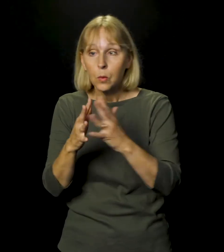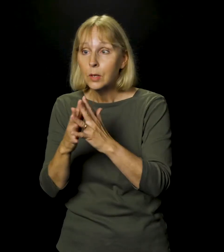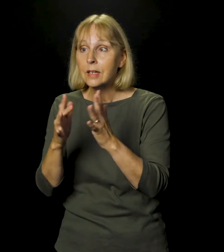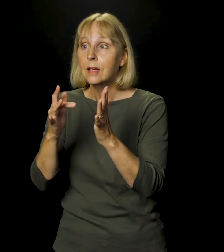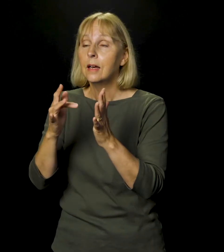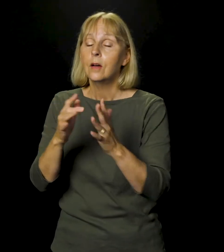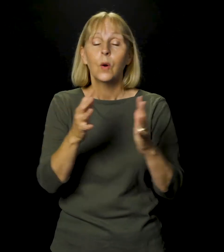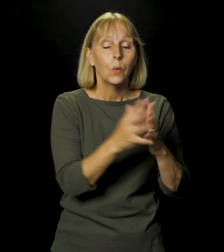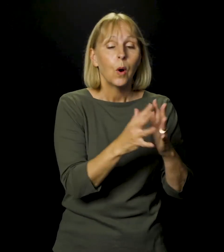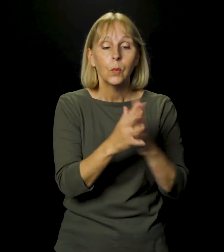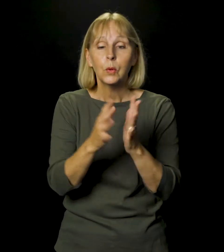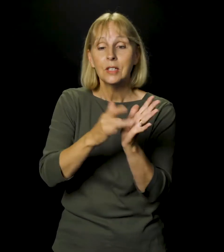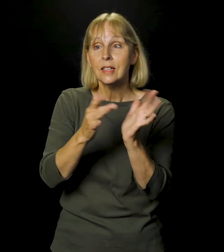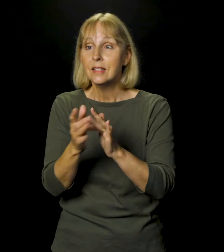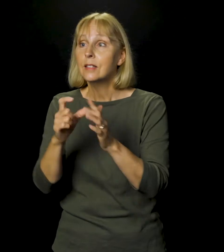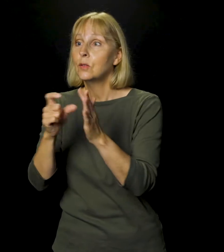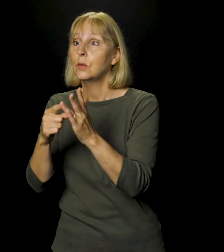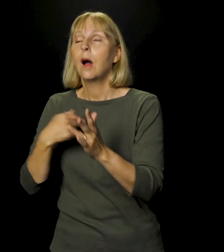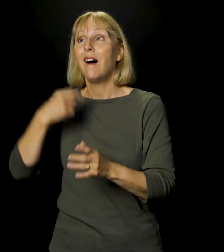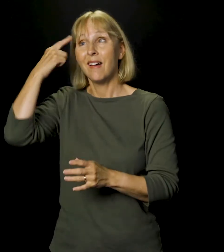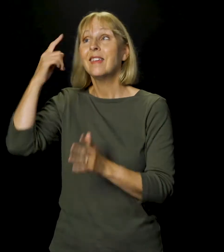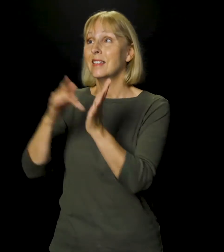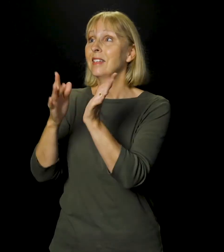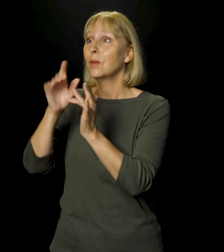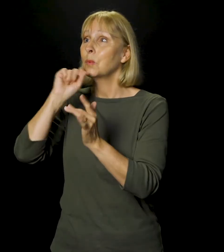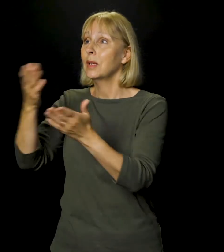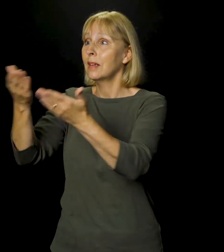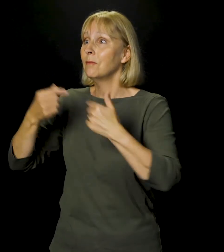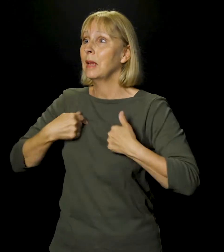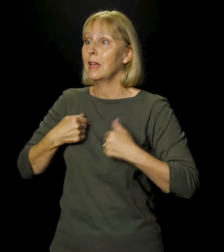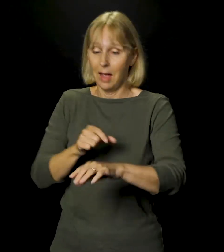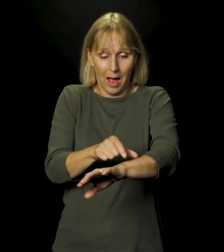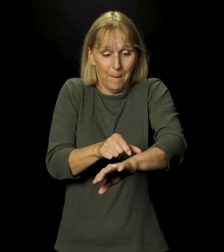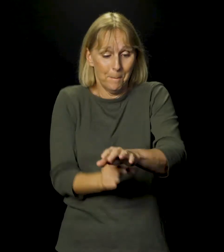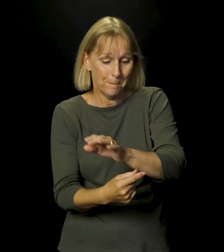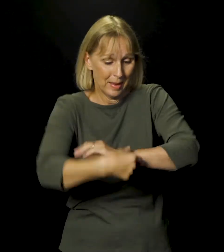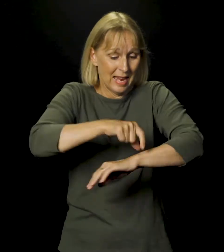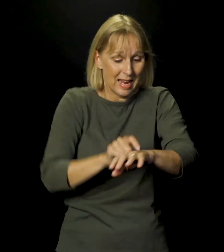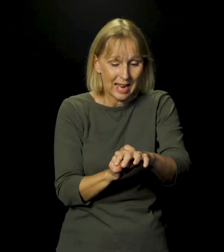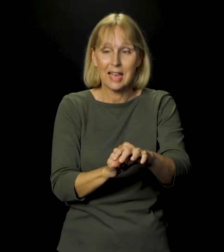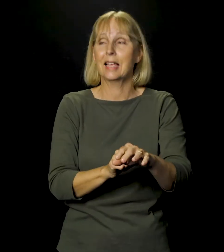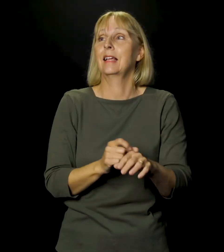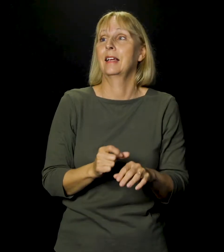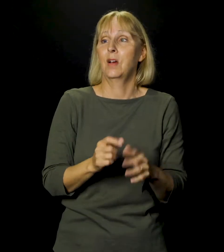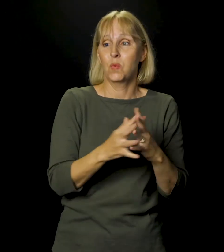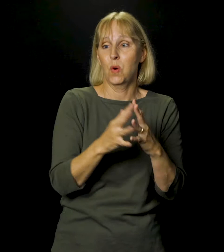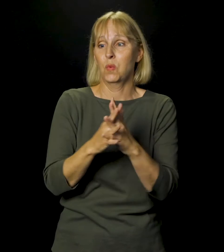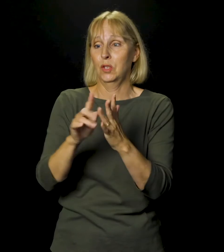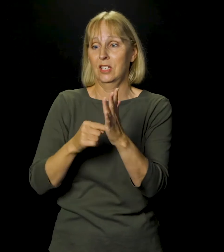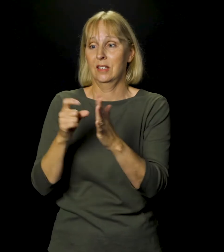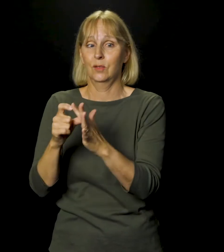a bigger band. Like, this is hard work. I don't know what to do. Because even the best heart gets